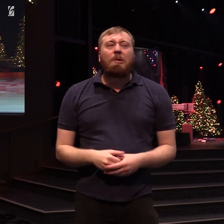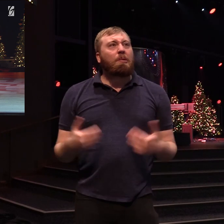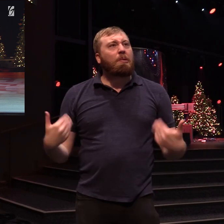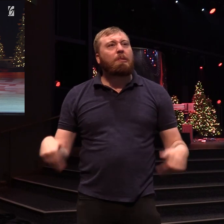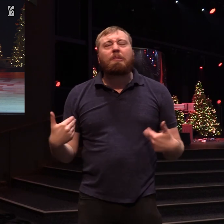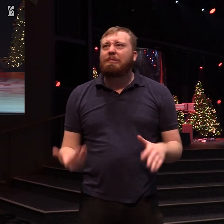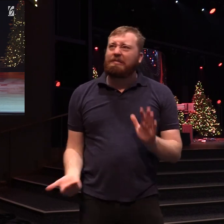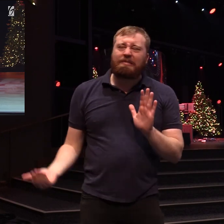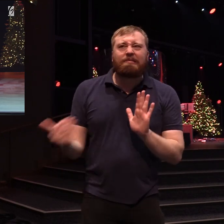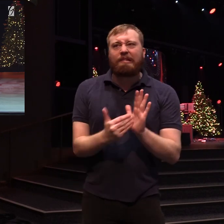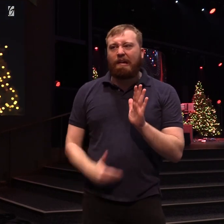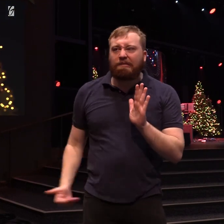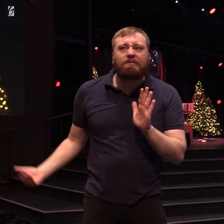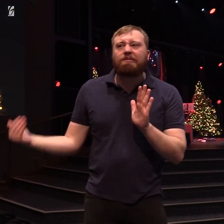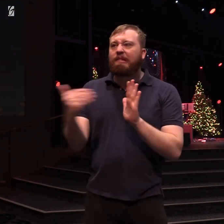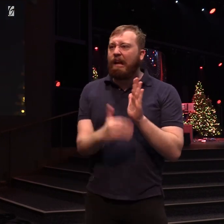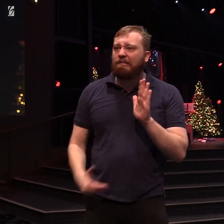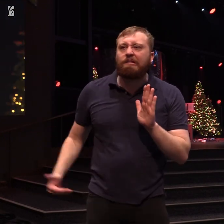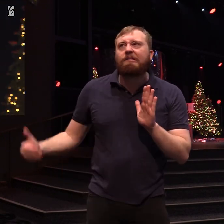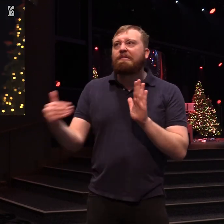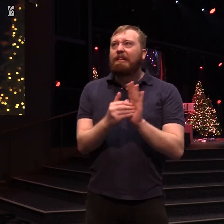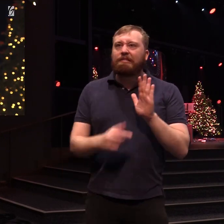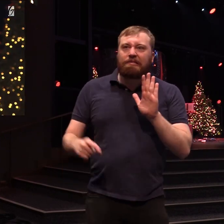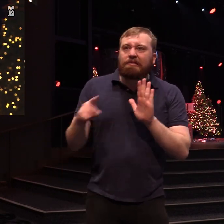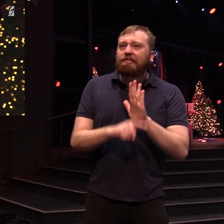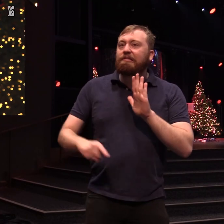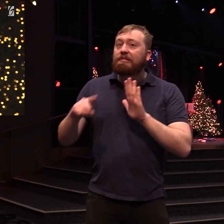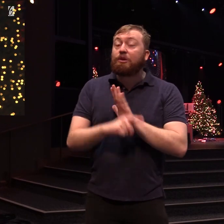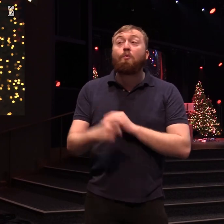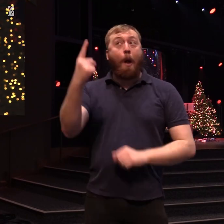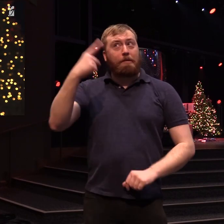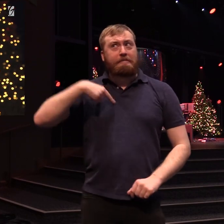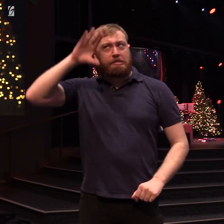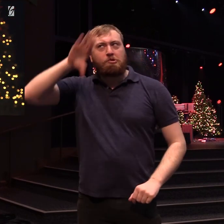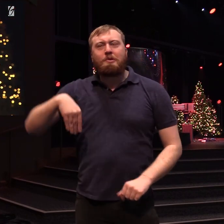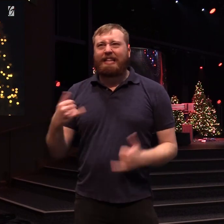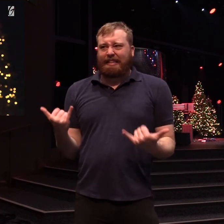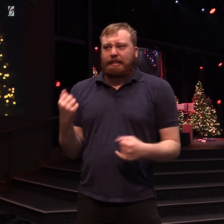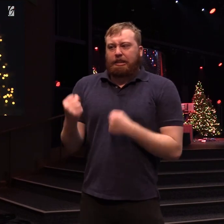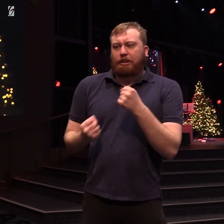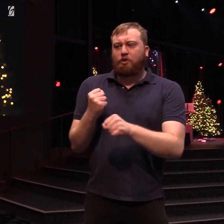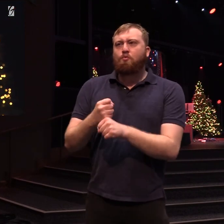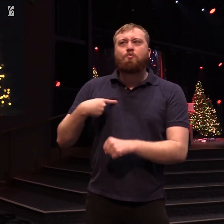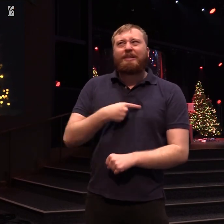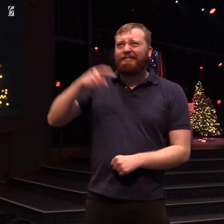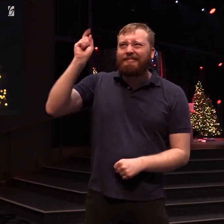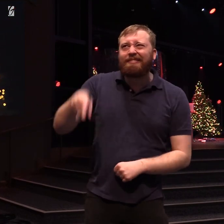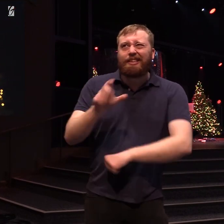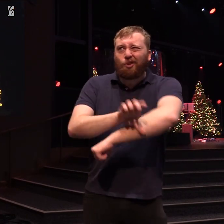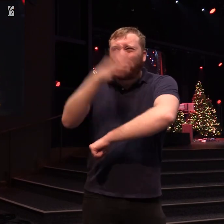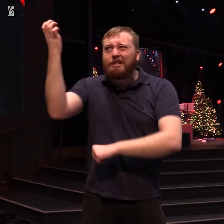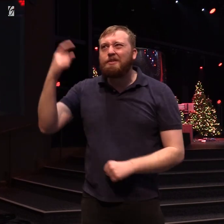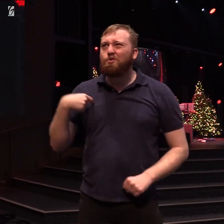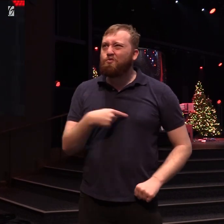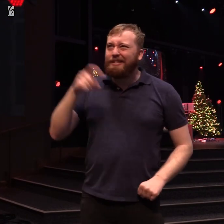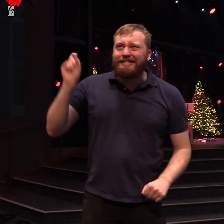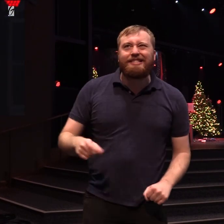for certain. We need some Christmas this Christmas. Amen. We need to hear the